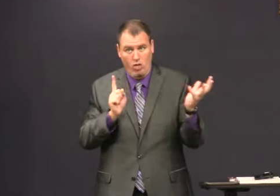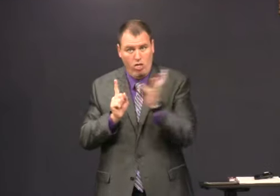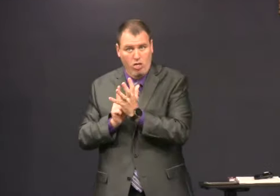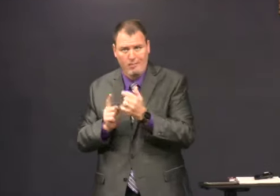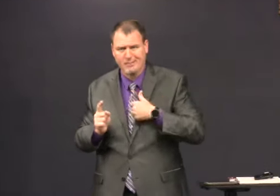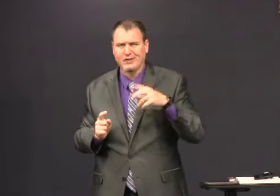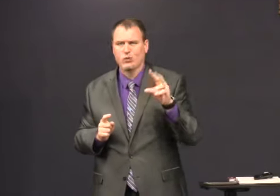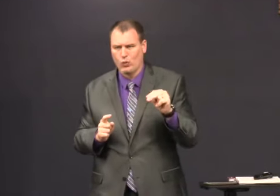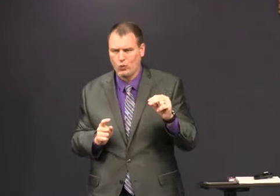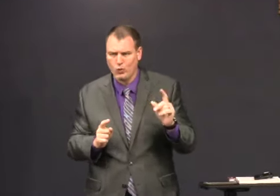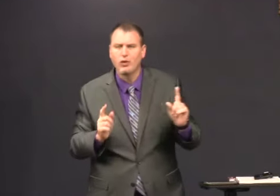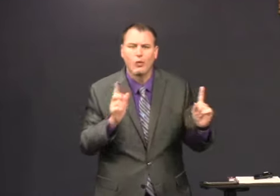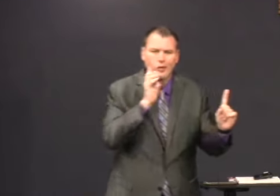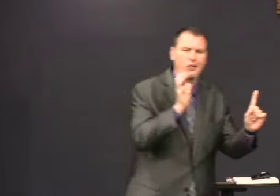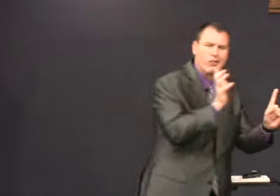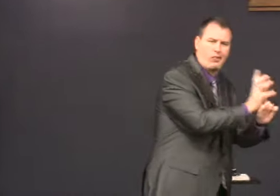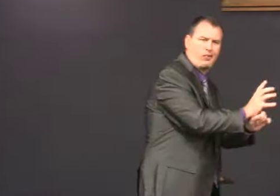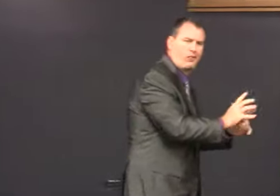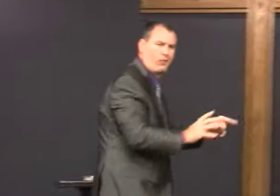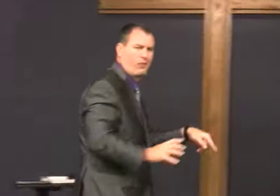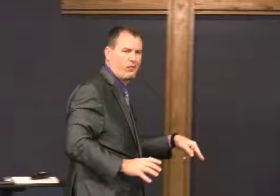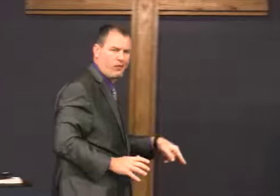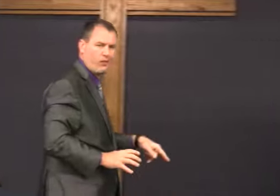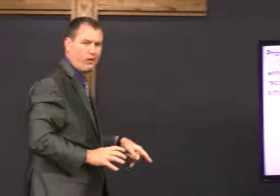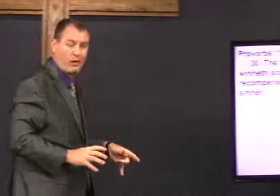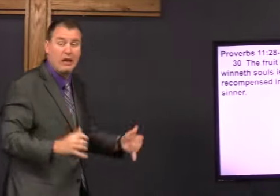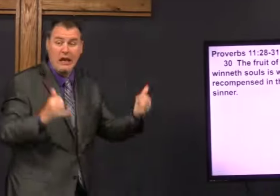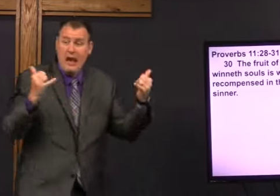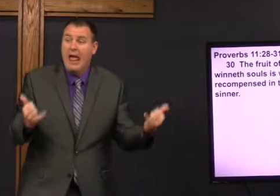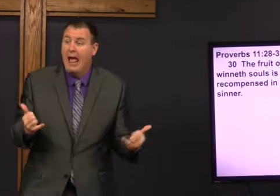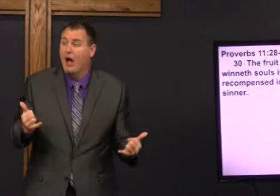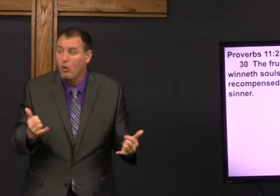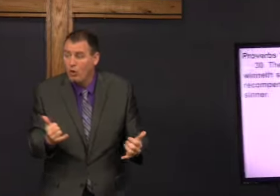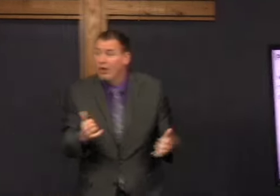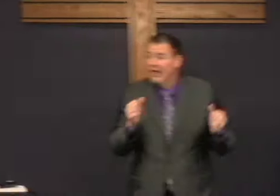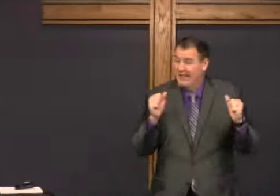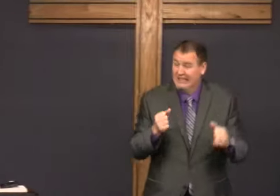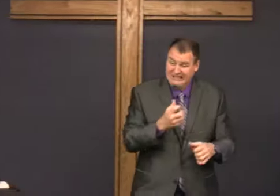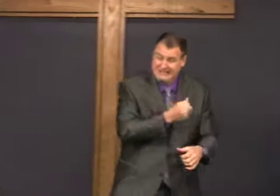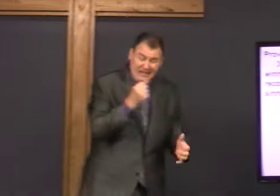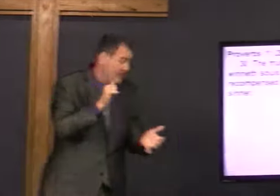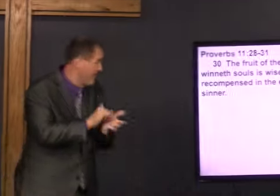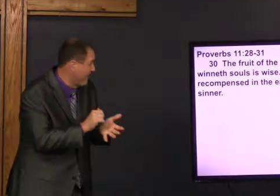of a changed life. They won't be attracted by what you have.